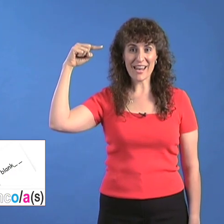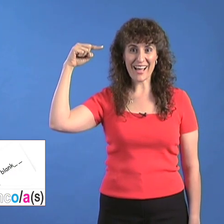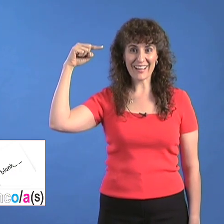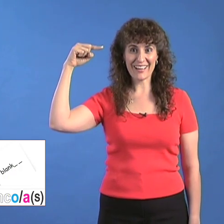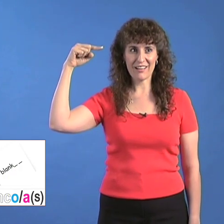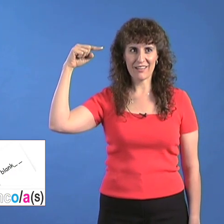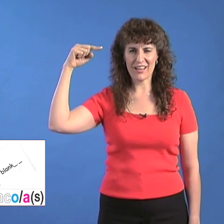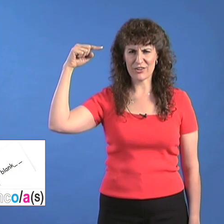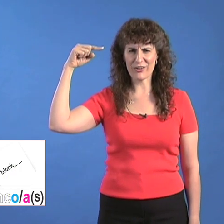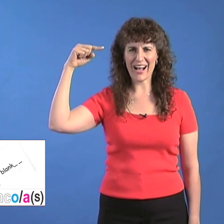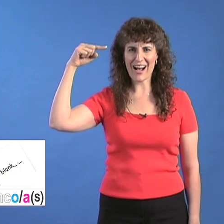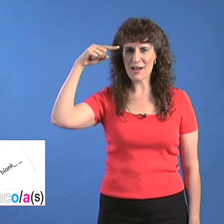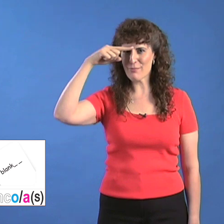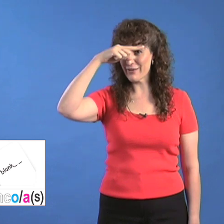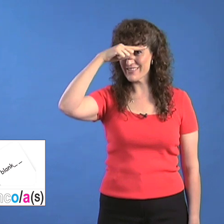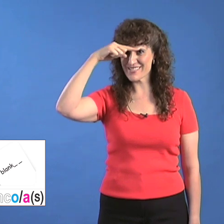black like your eyebrows.